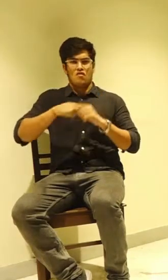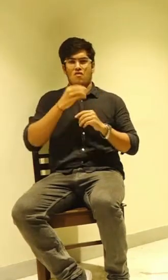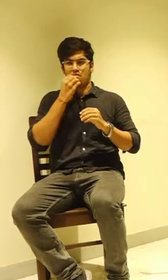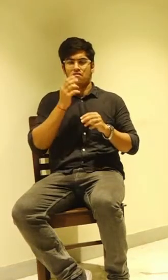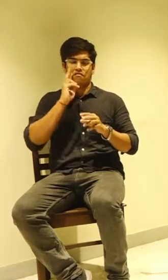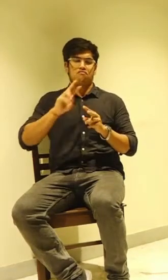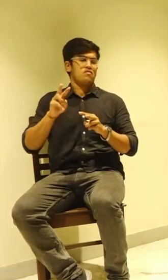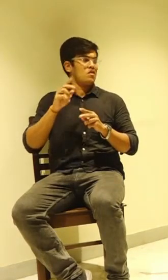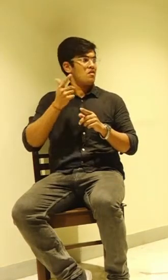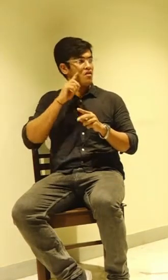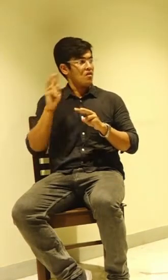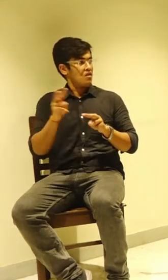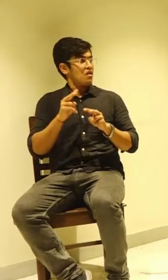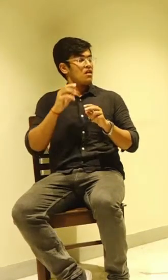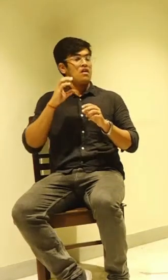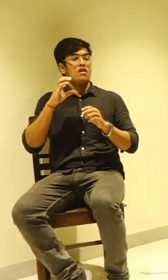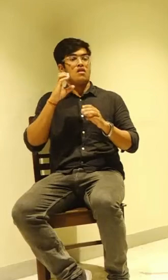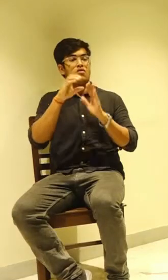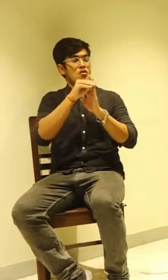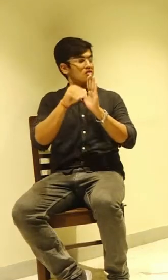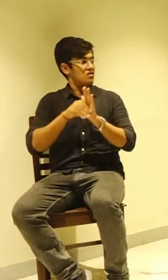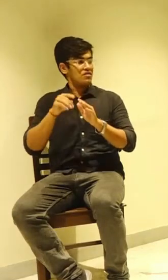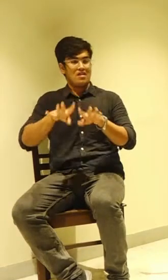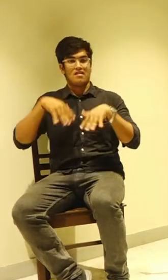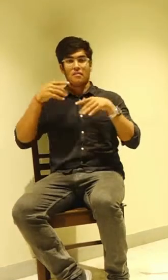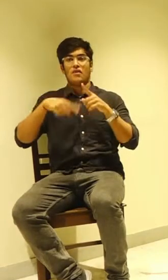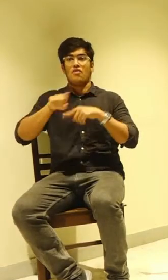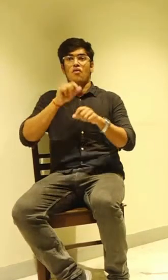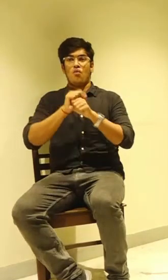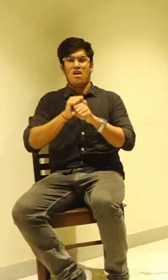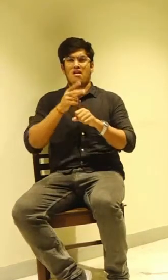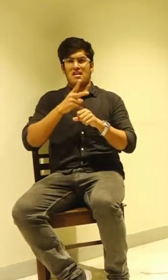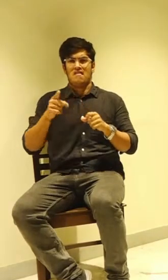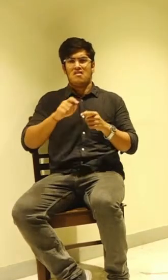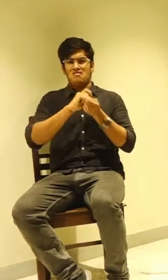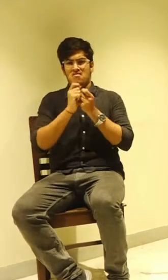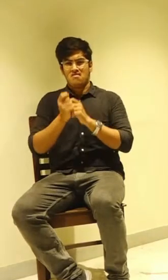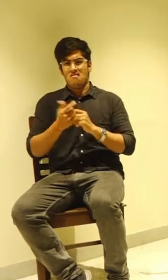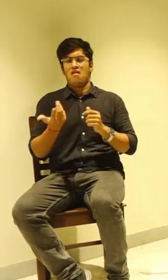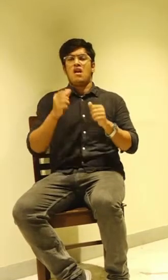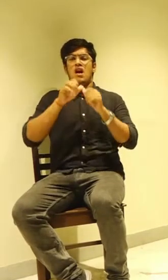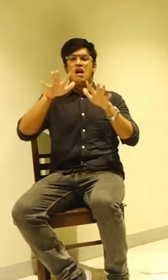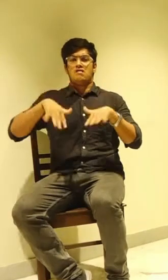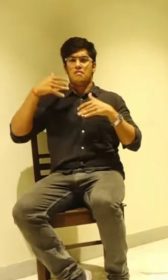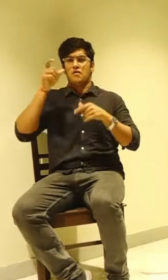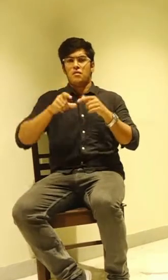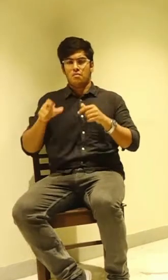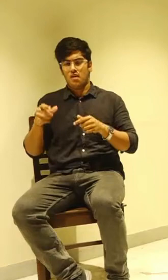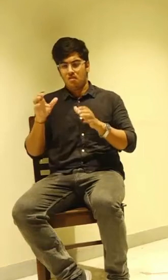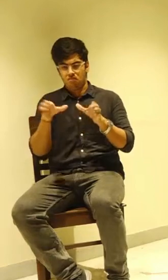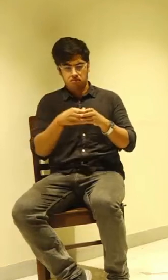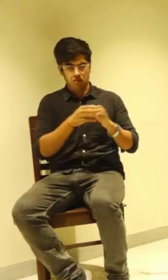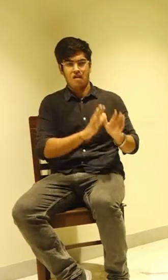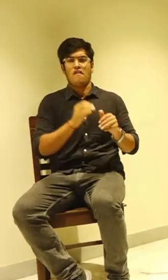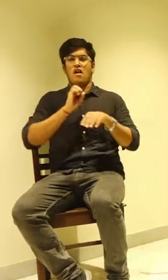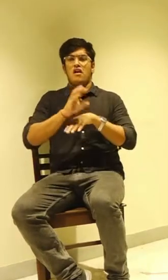the rigor with which the Constituent Assembly went about drafting the Constitution. Yeah. There were multiple rounds. The entire Assembly was there, then an advisory committee was there, and